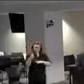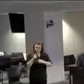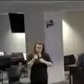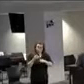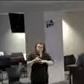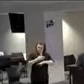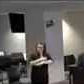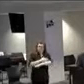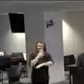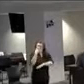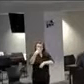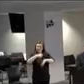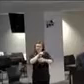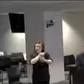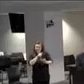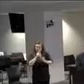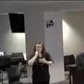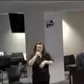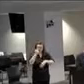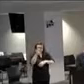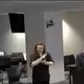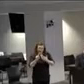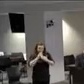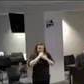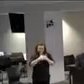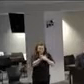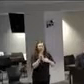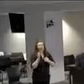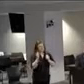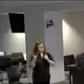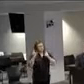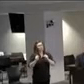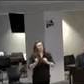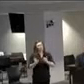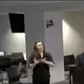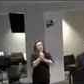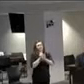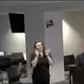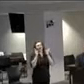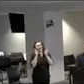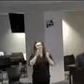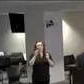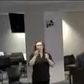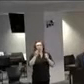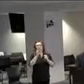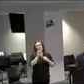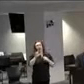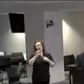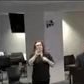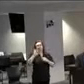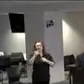times a week for three consecutive weeks, they can earn 120 well-being points. Our hope is that this